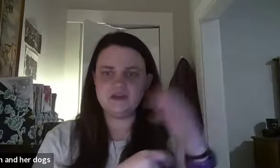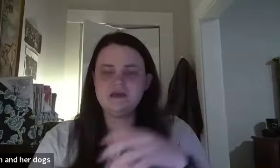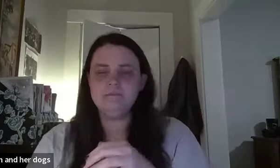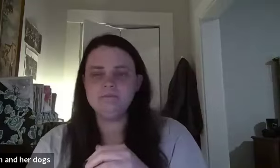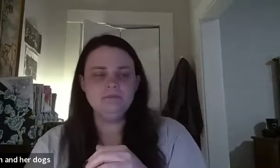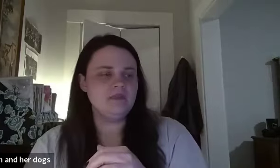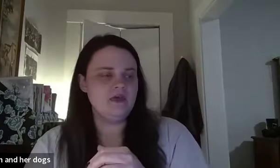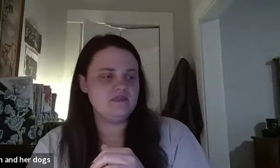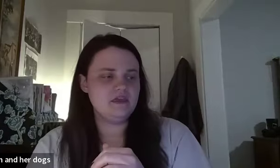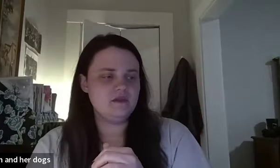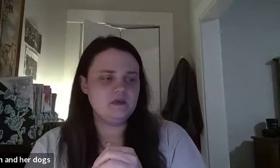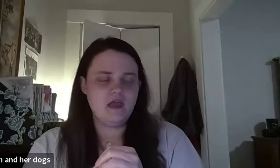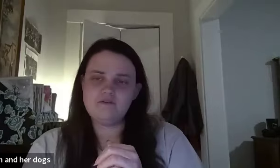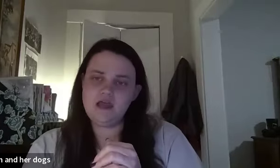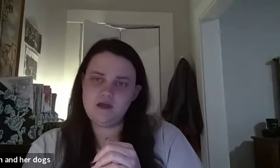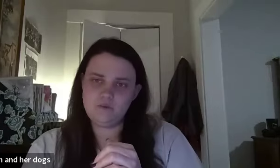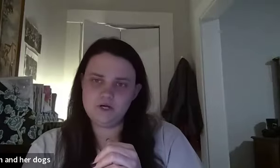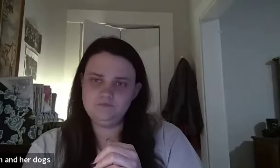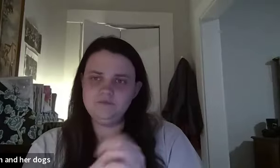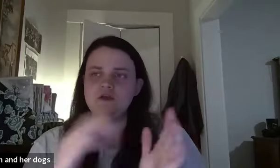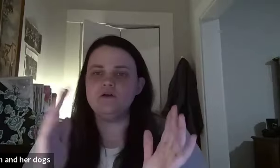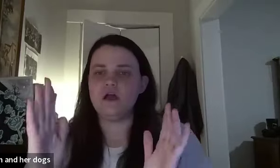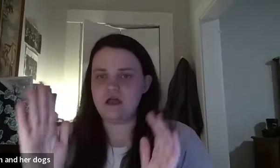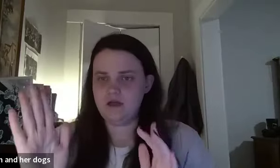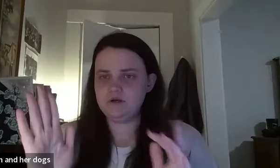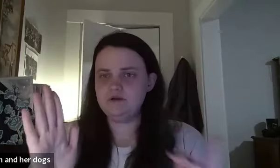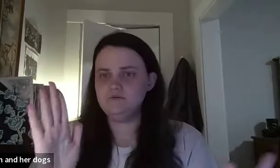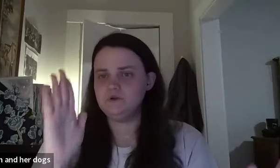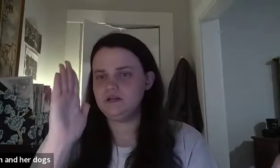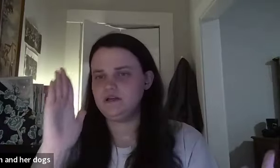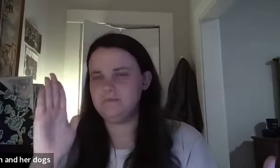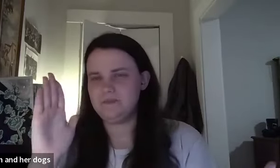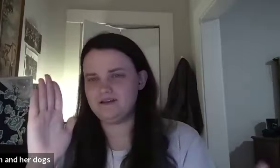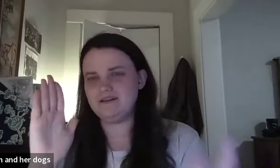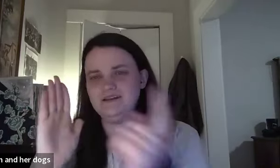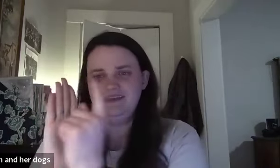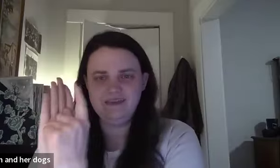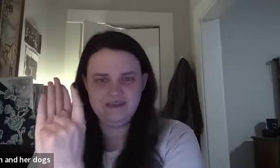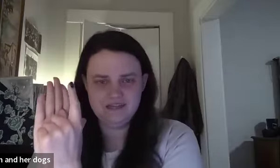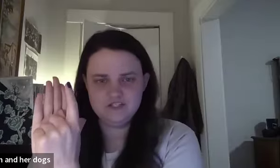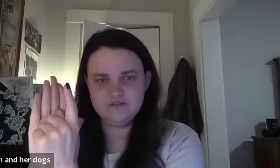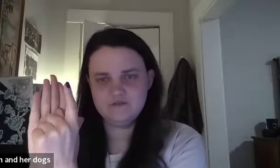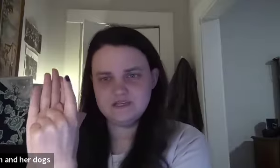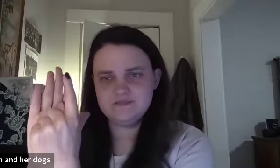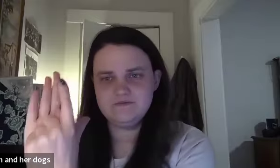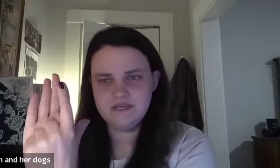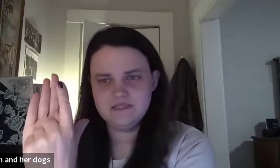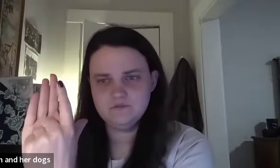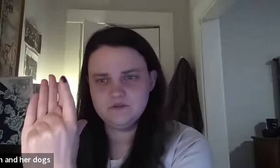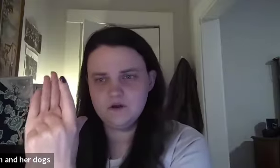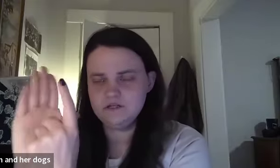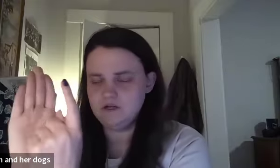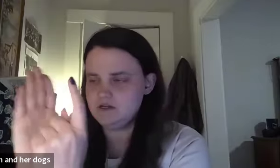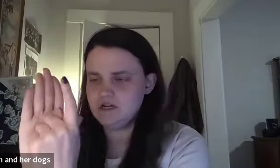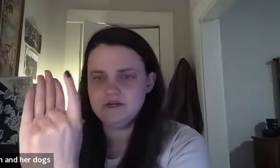Okay. Then we have hour. Hour. We're gonna come back again to this face with our non-dominant and